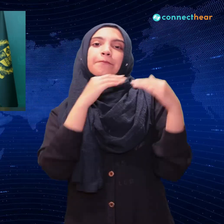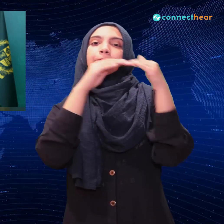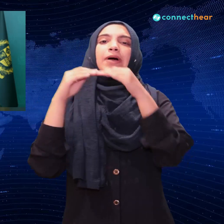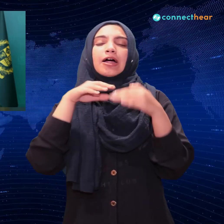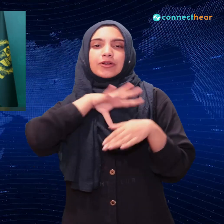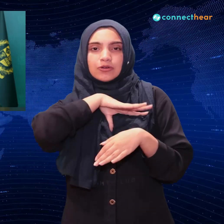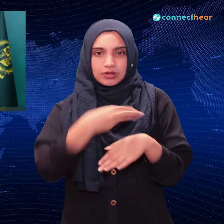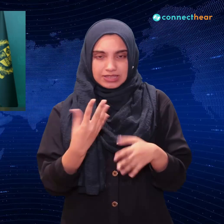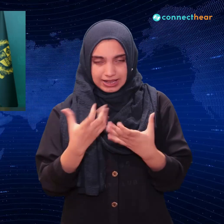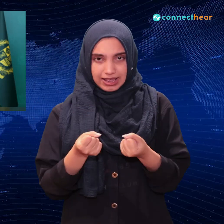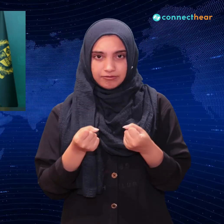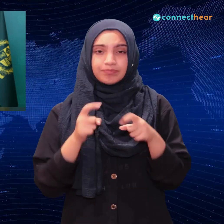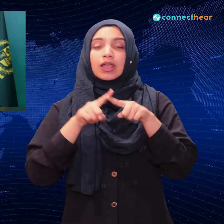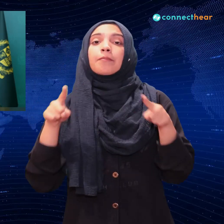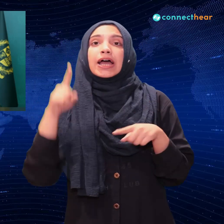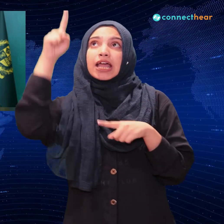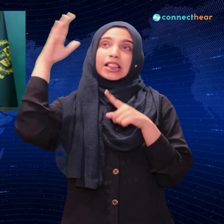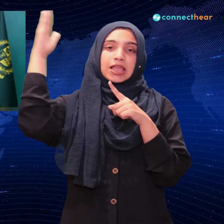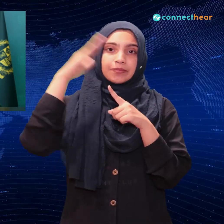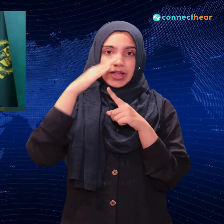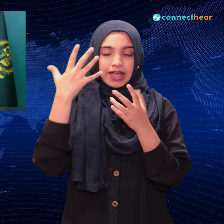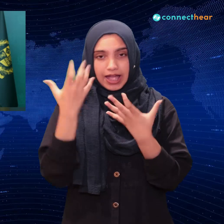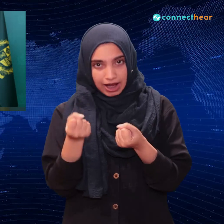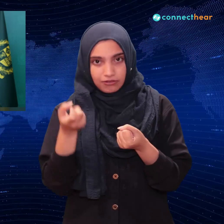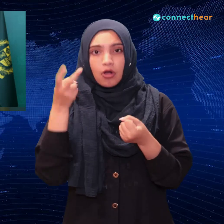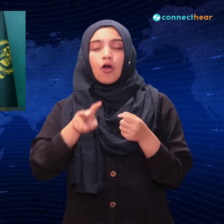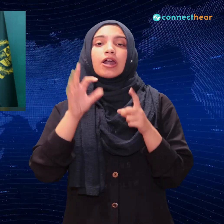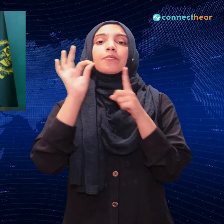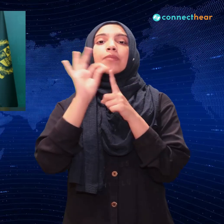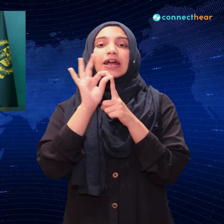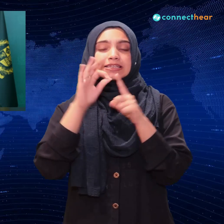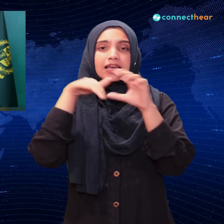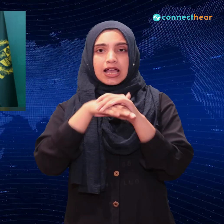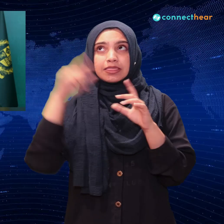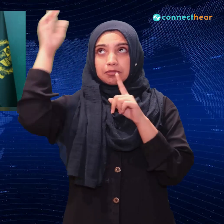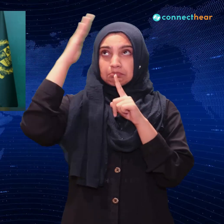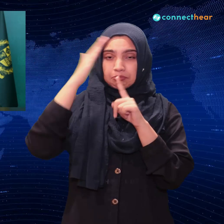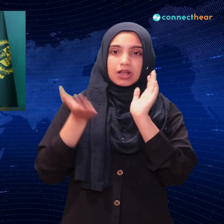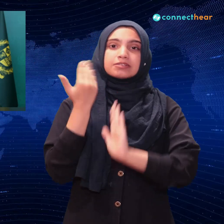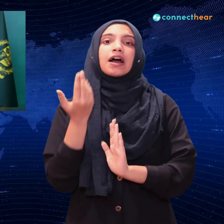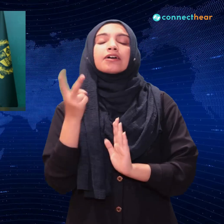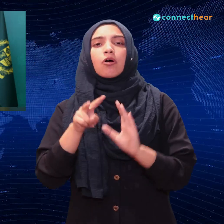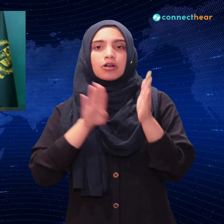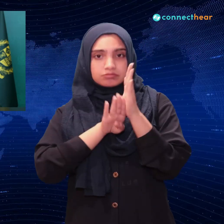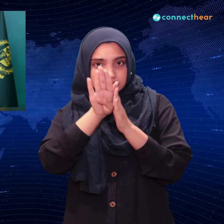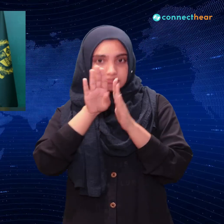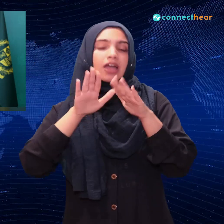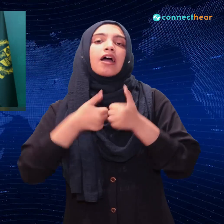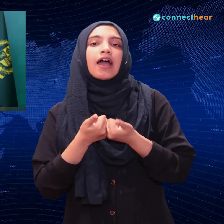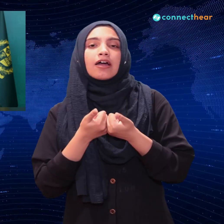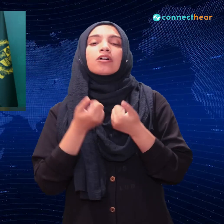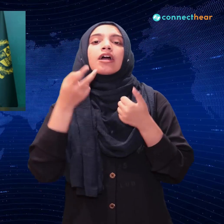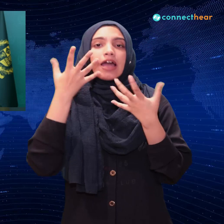grace of Almighty Allah, Pakistan has been successful so far in containing the COVID pandemic.